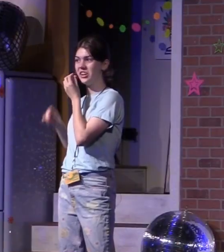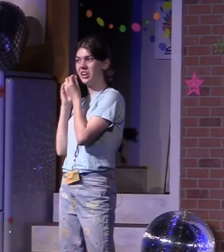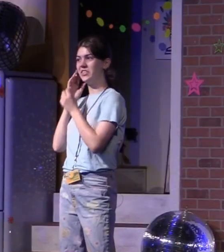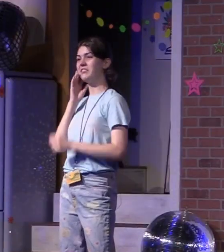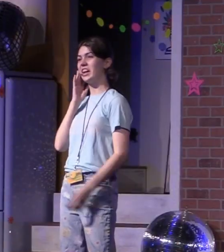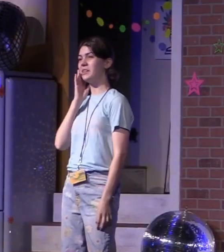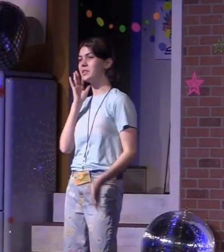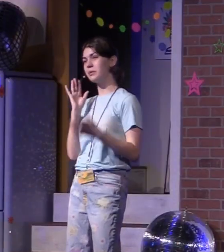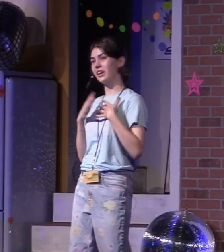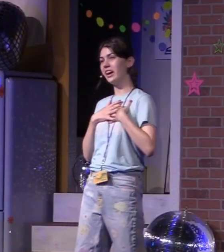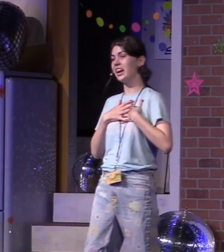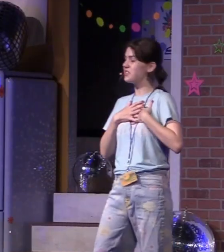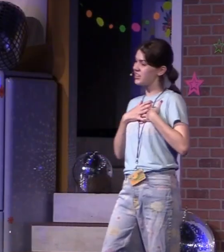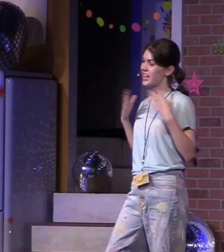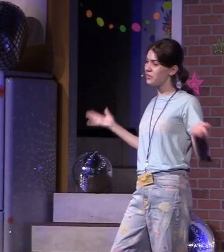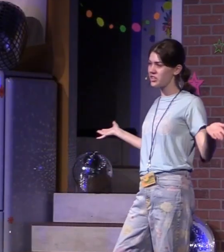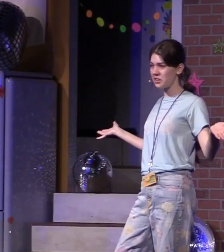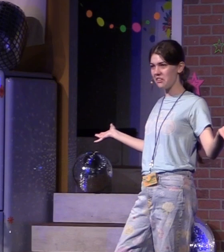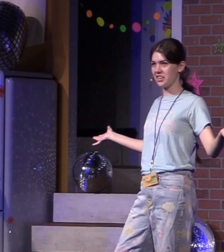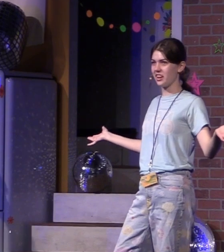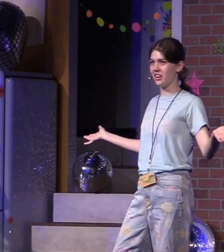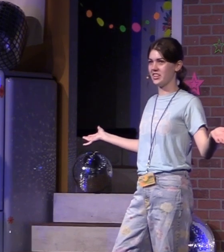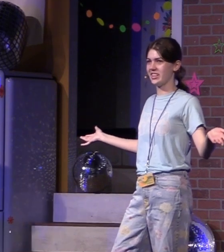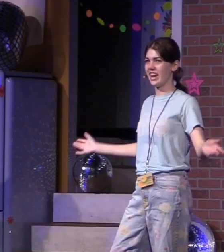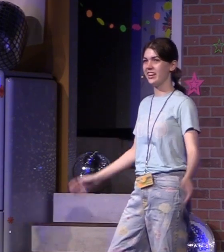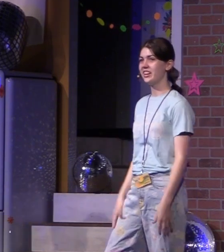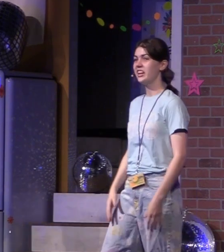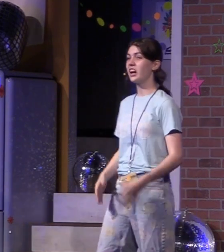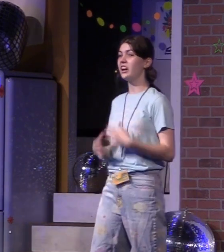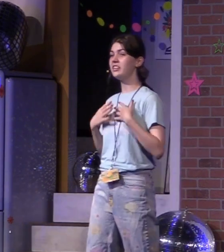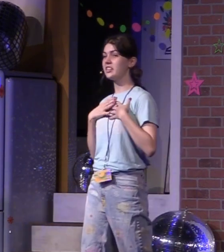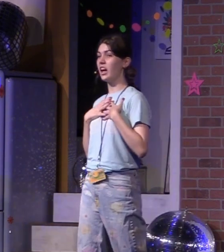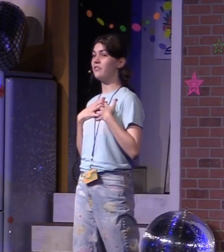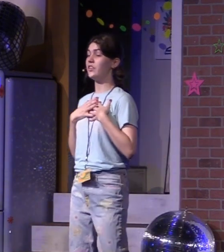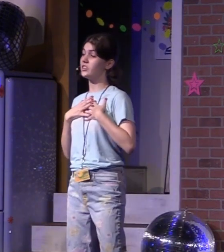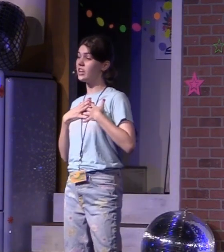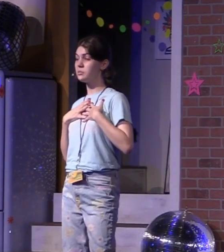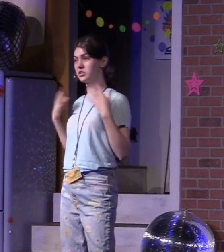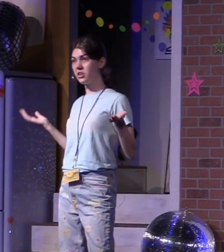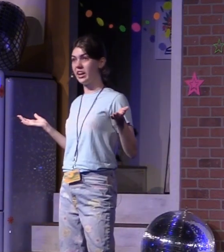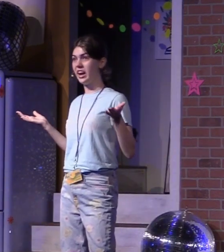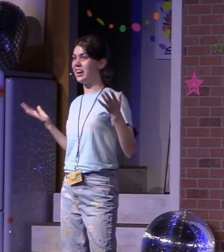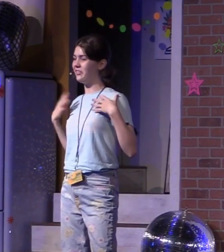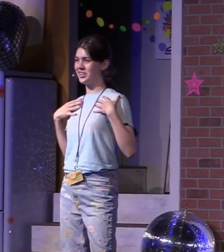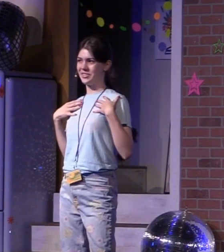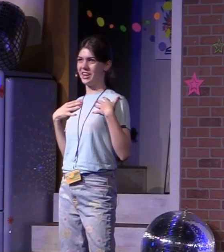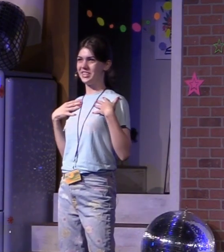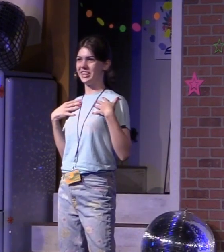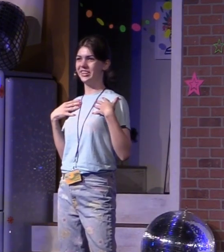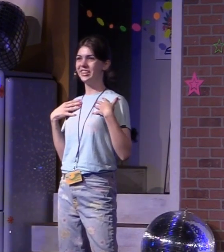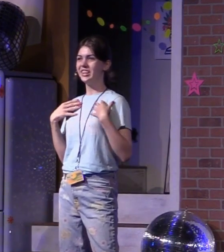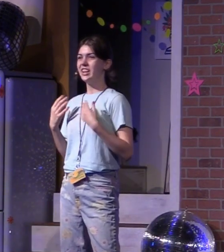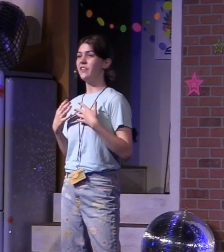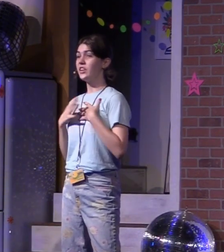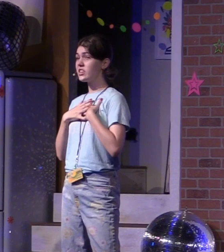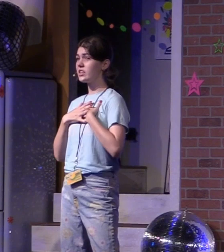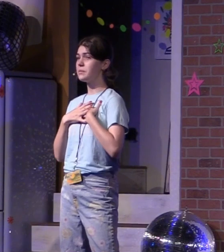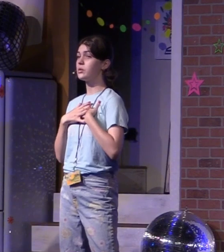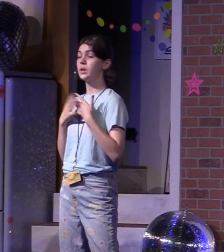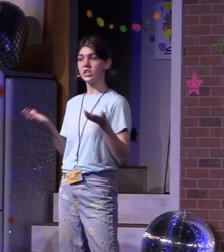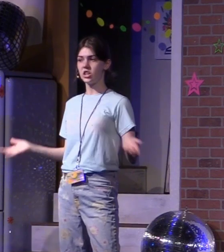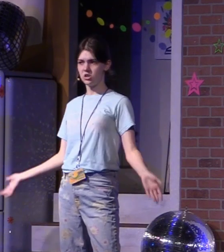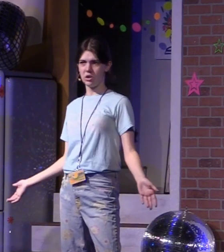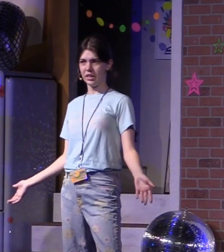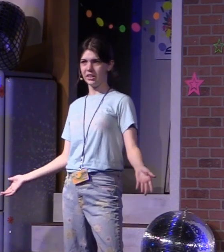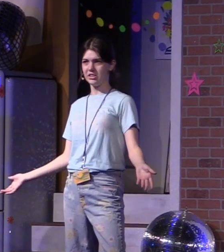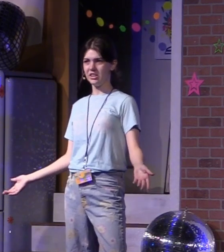those of you who don't know me, my name's Sabrina, and I'm so excited to worship God with all you today. God's love fills us with joy. I know it fills me up too. It fills us